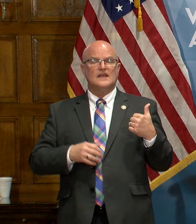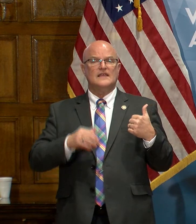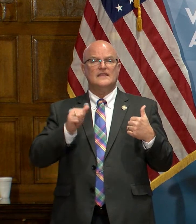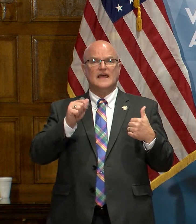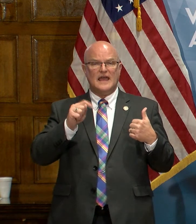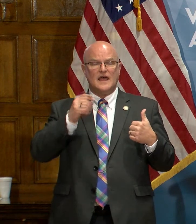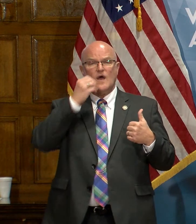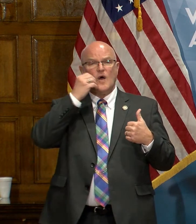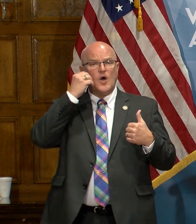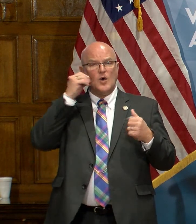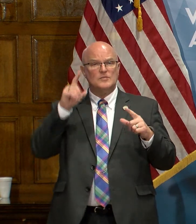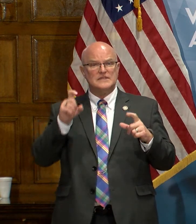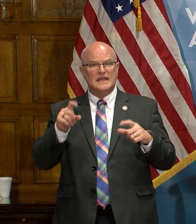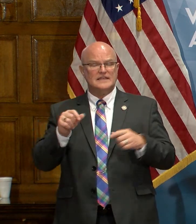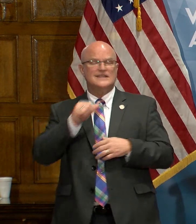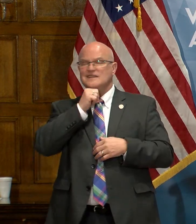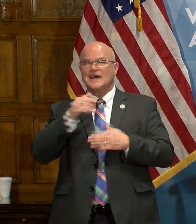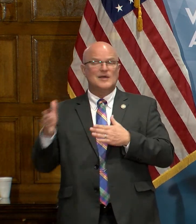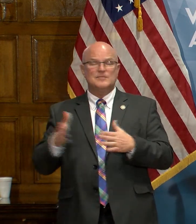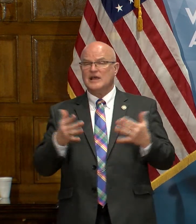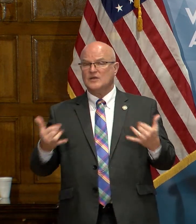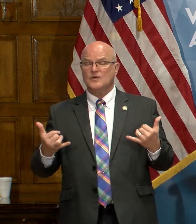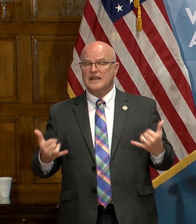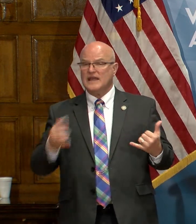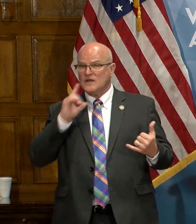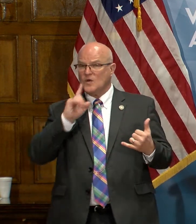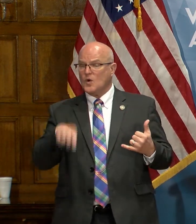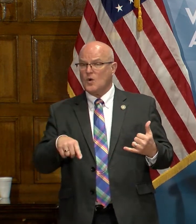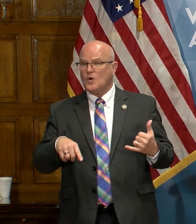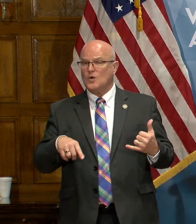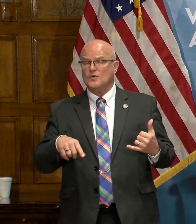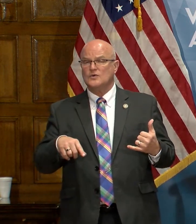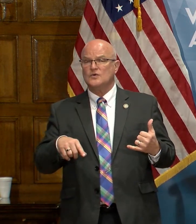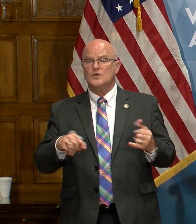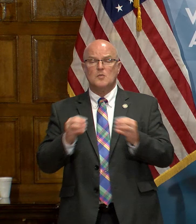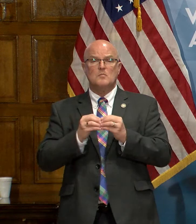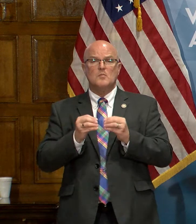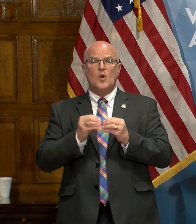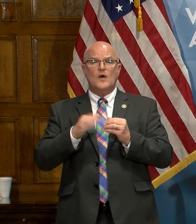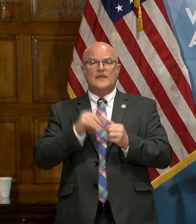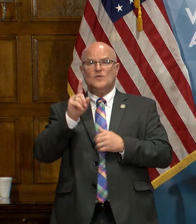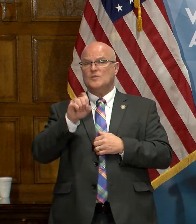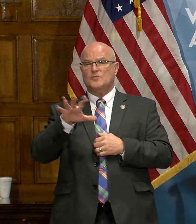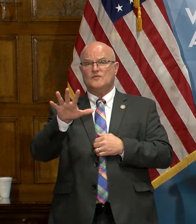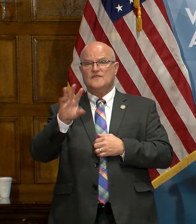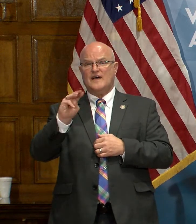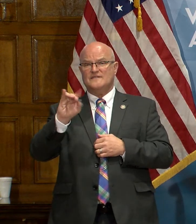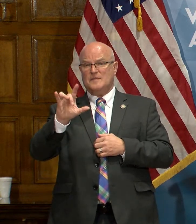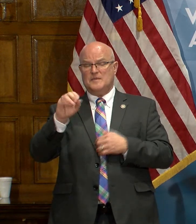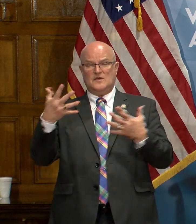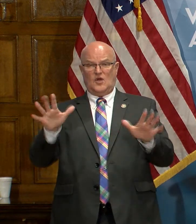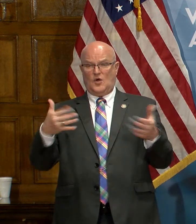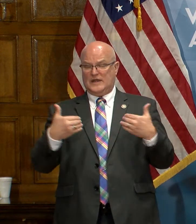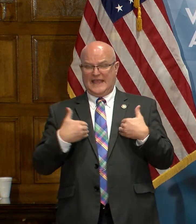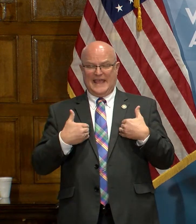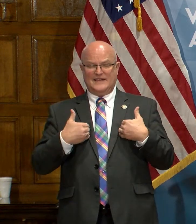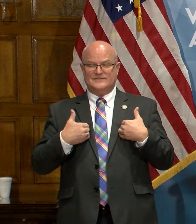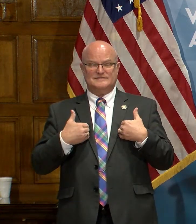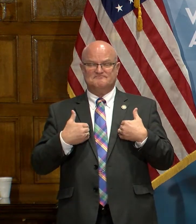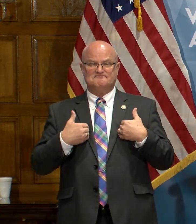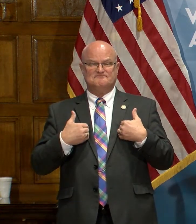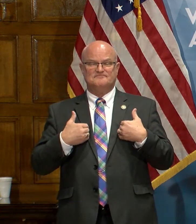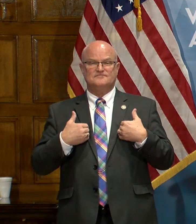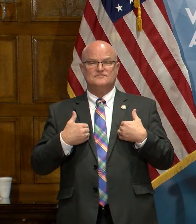at-home test, there's not any plan right now to order or more than the 1.5 million that we already have on